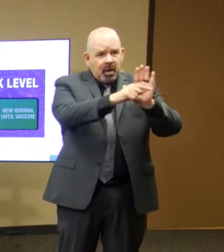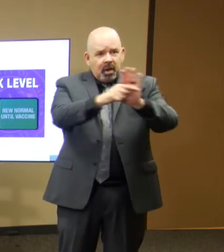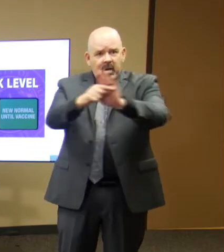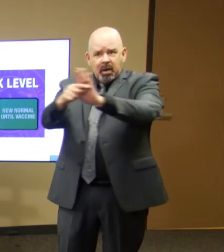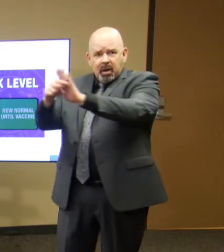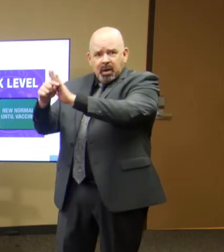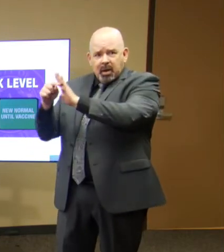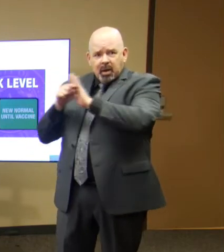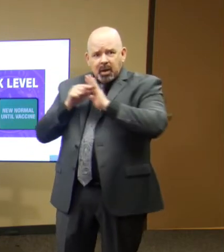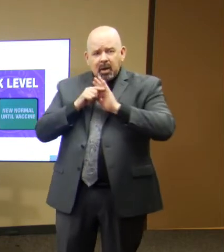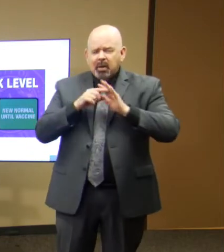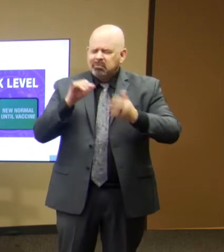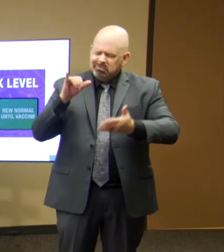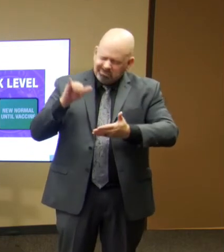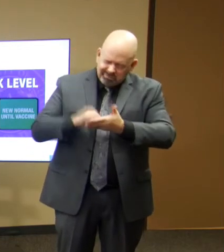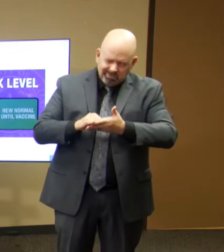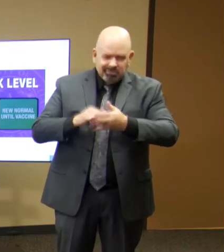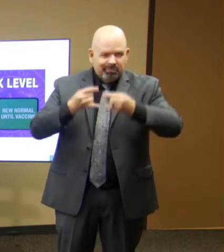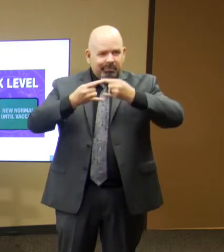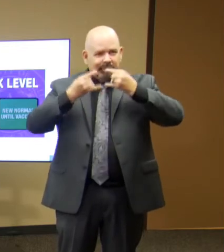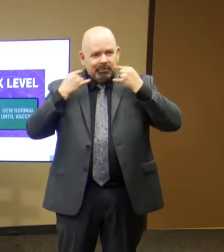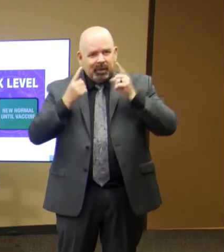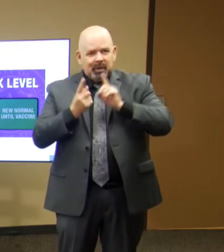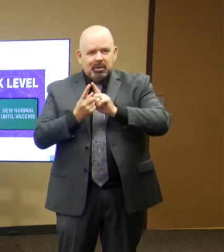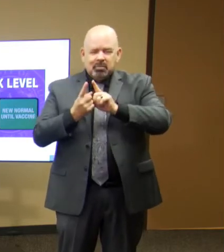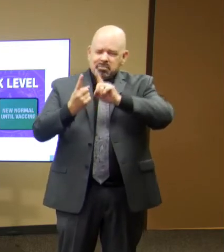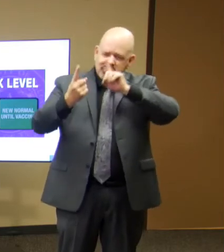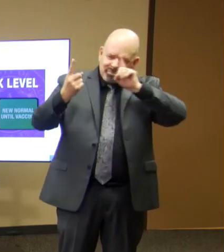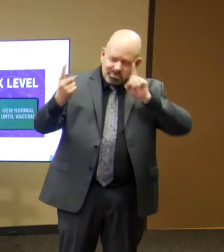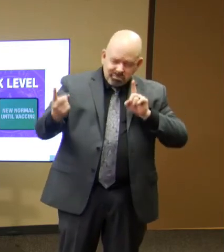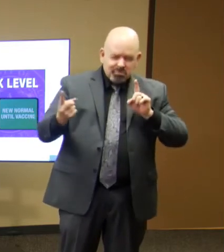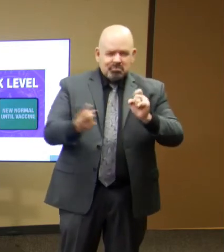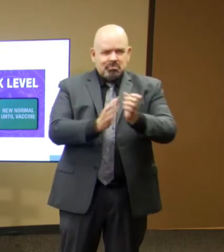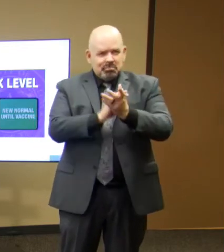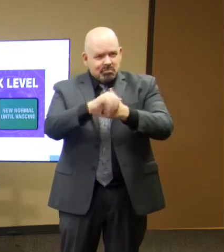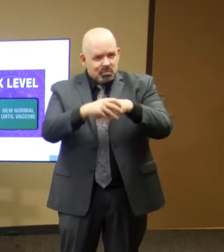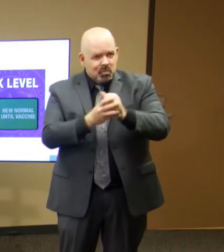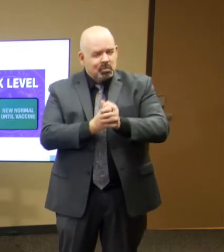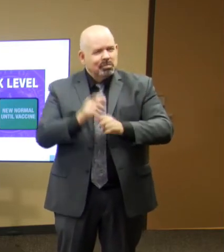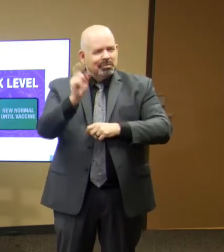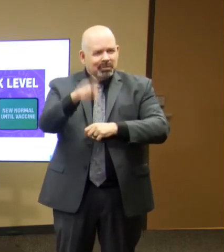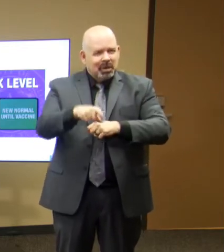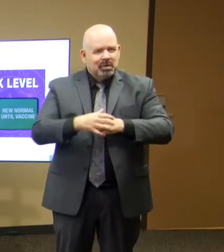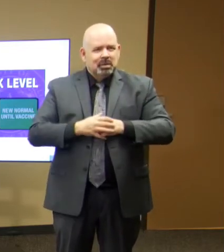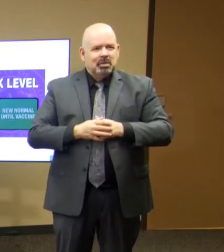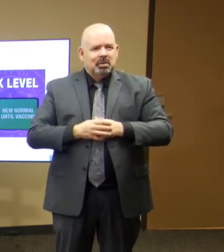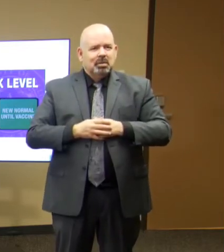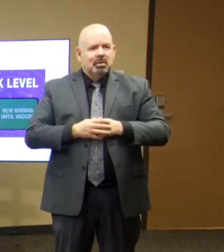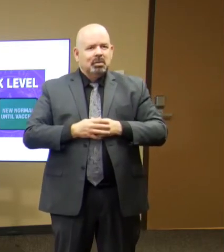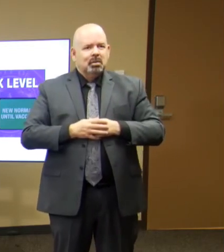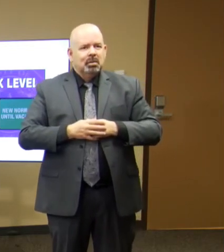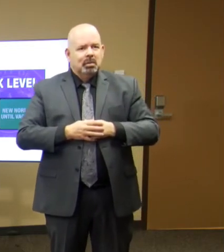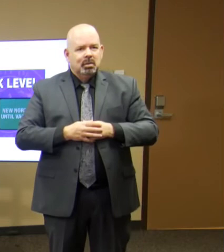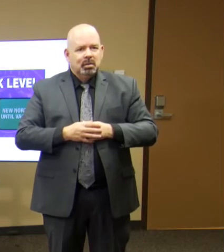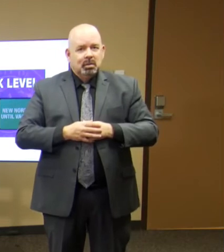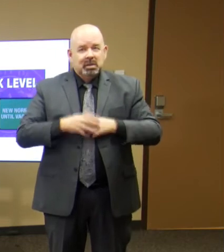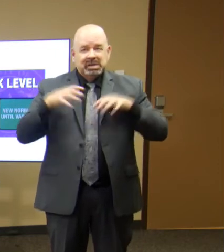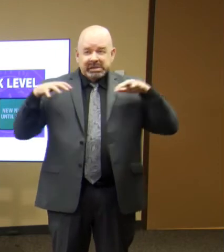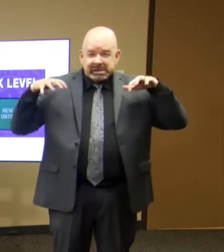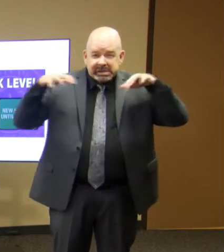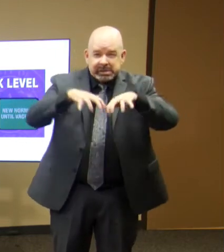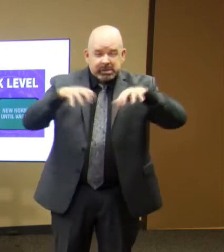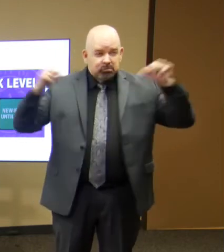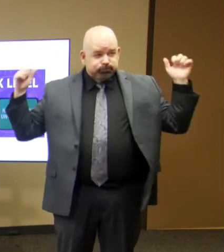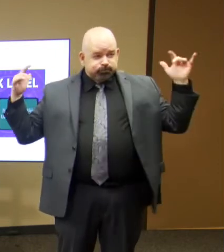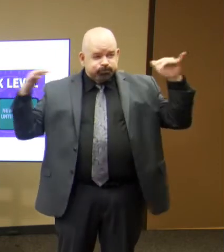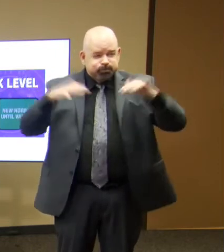physical distancing, and avoiding crowds, those are what everyone needs to do. And again, just want to reiterate, the